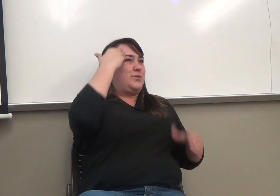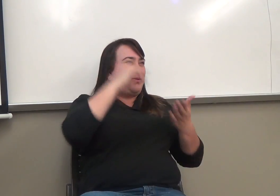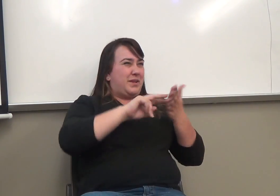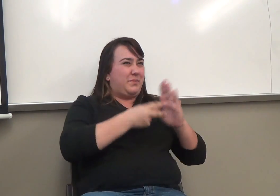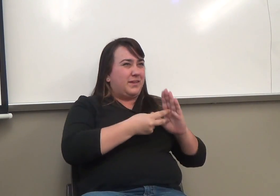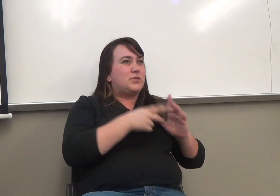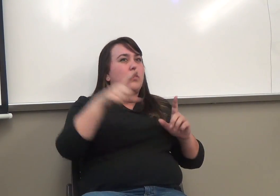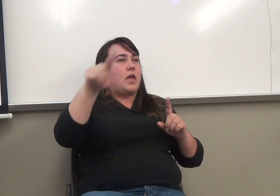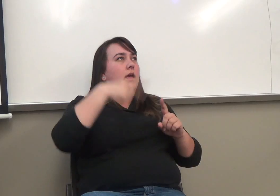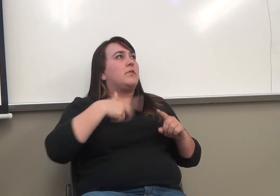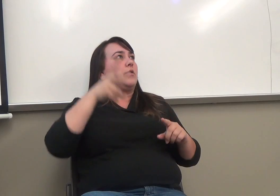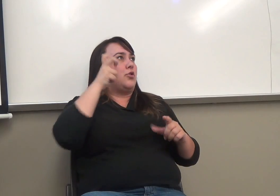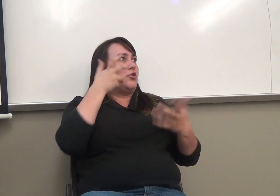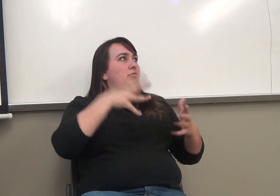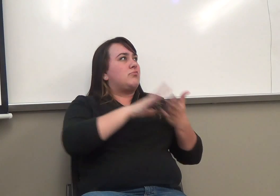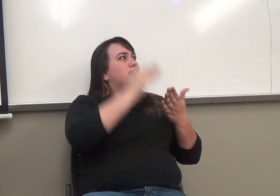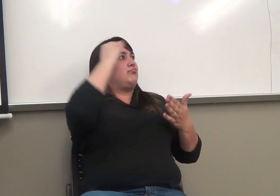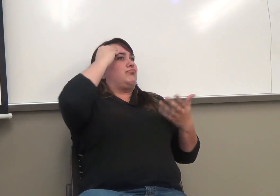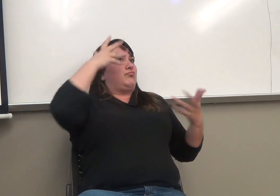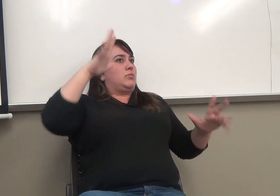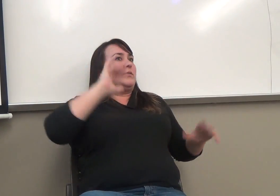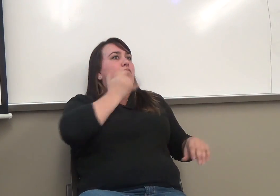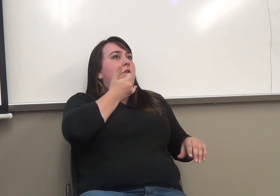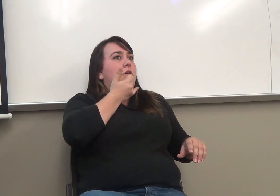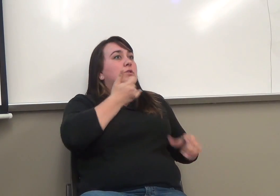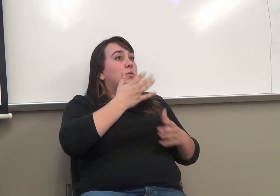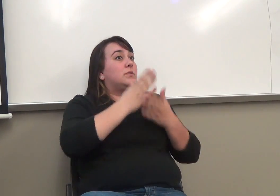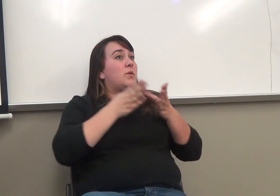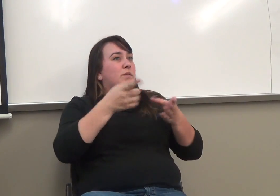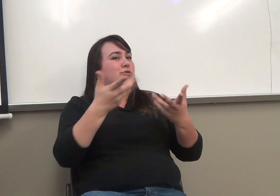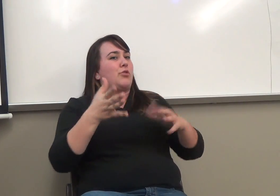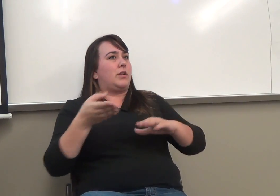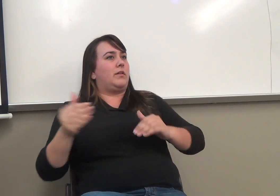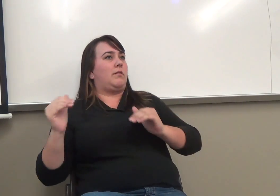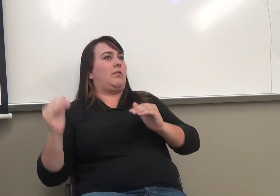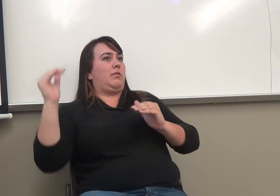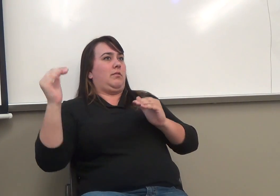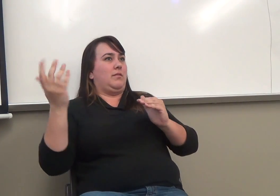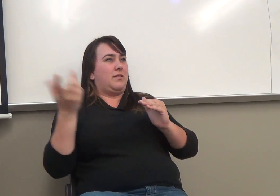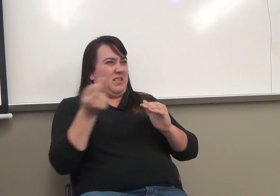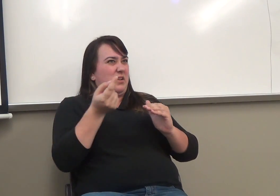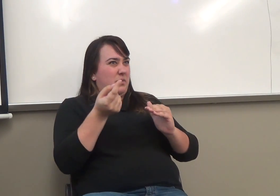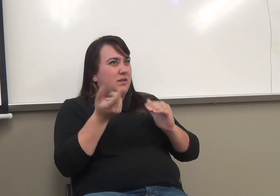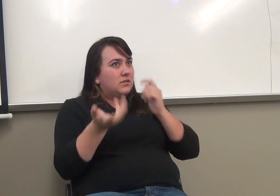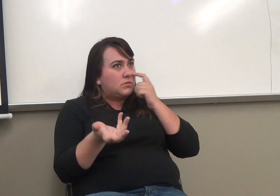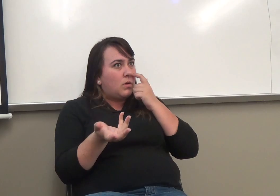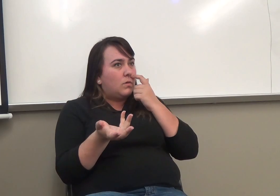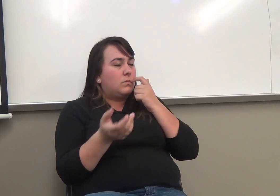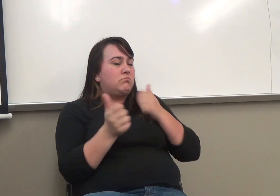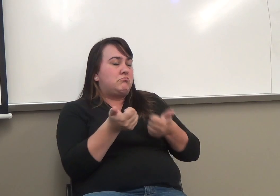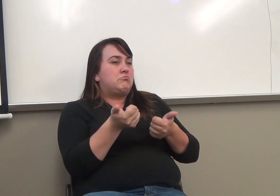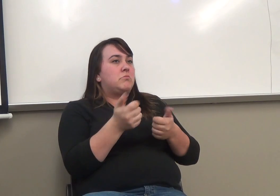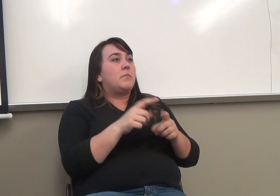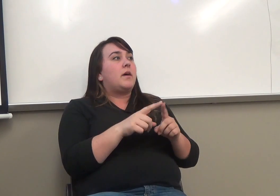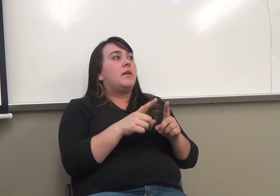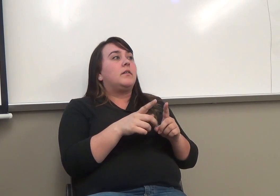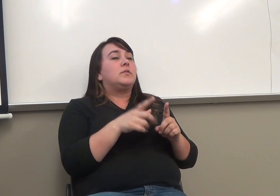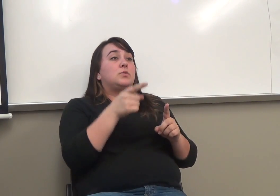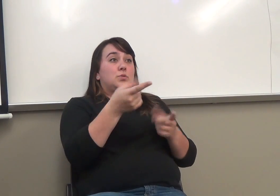some ways, she's in good shape, right? Yeah. But what you do need